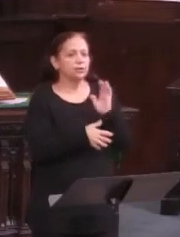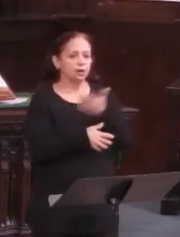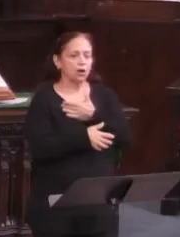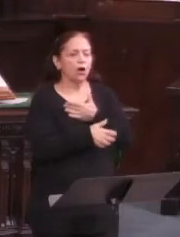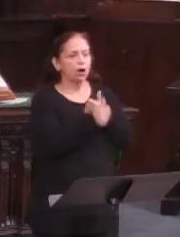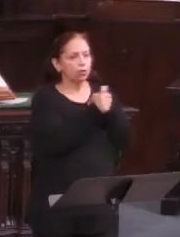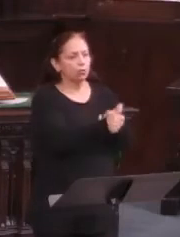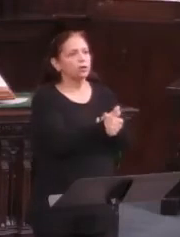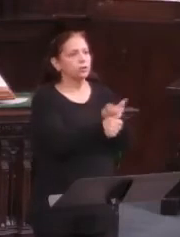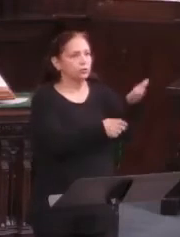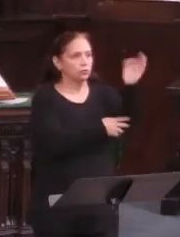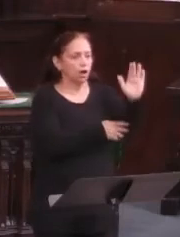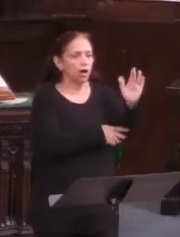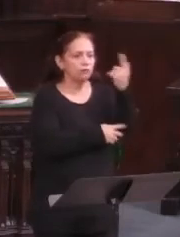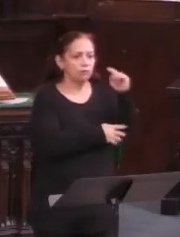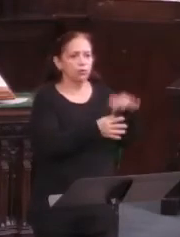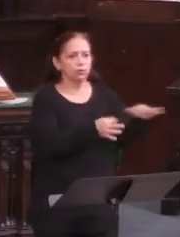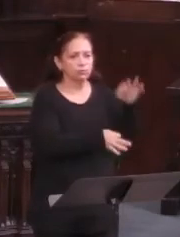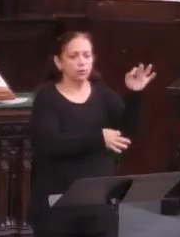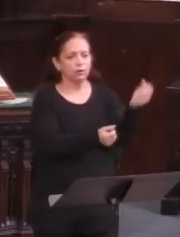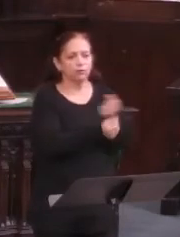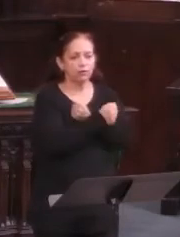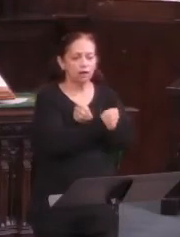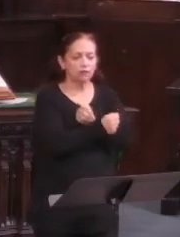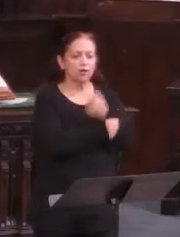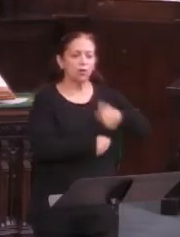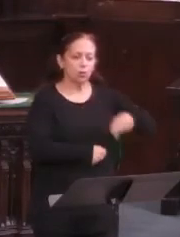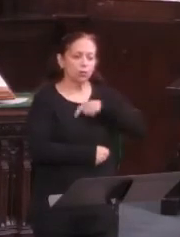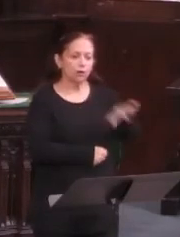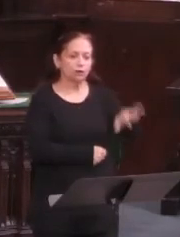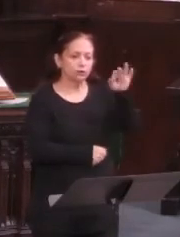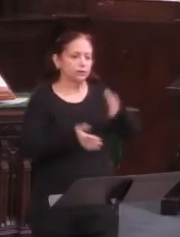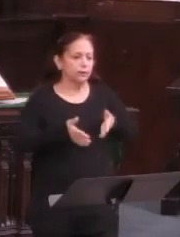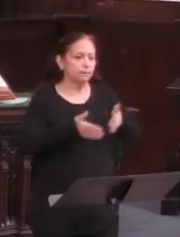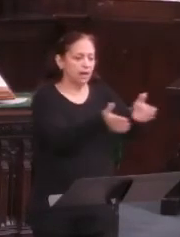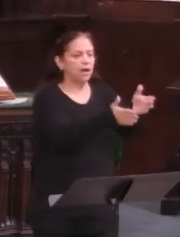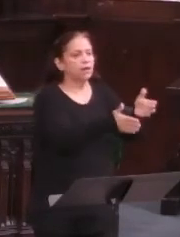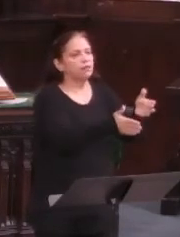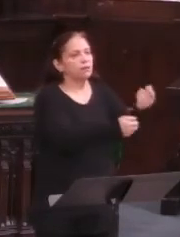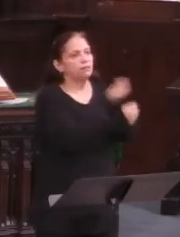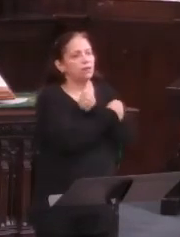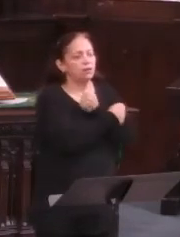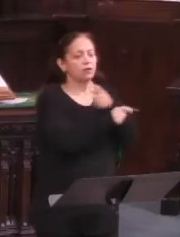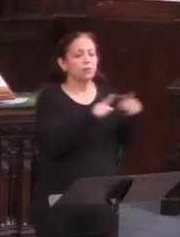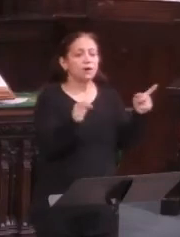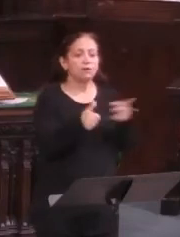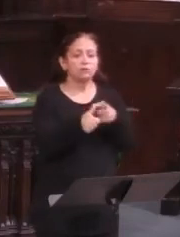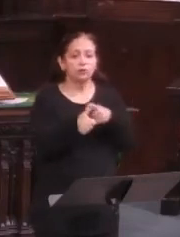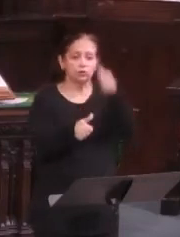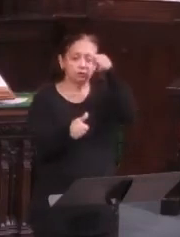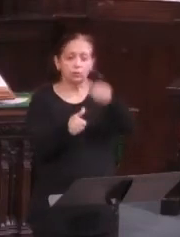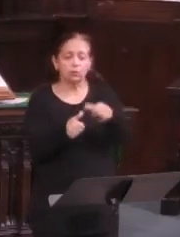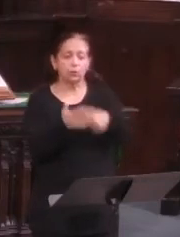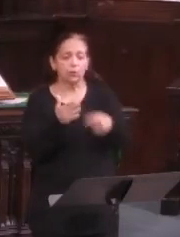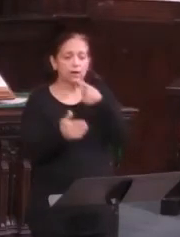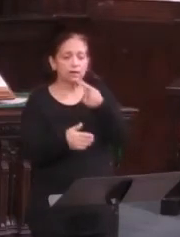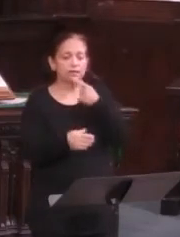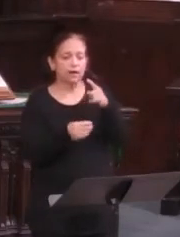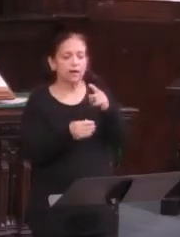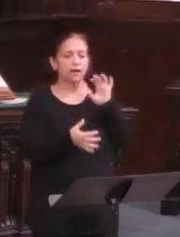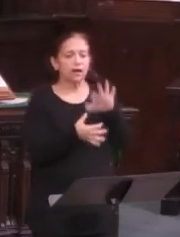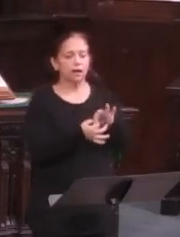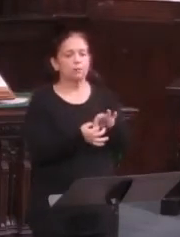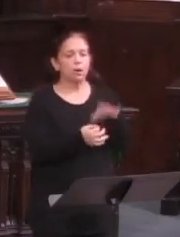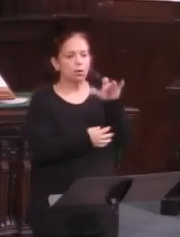of Love, we are choosing the path of love. But first, remember what I said about loyalty and